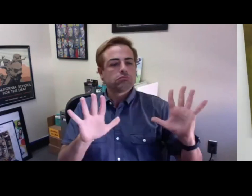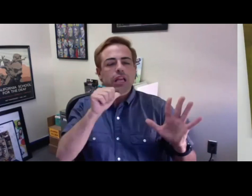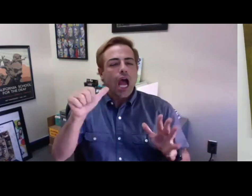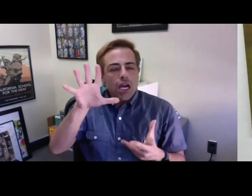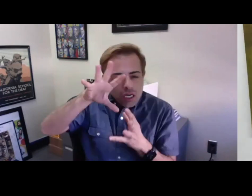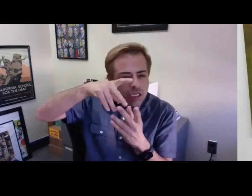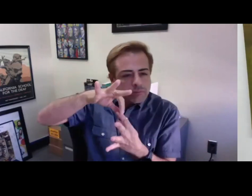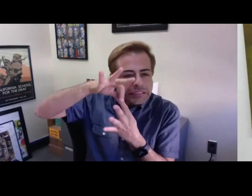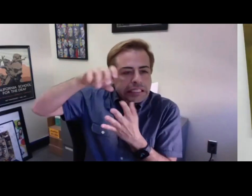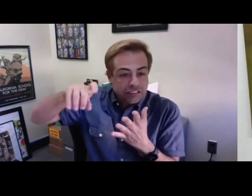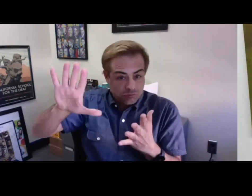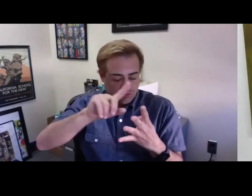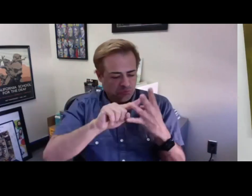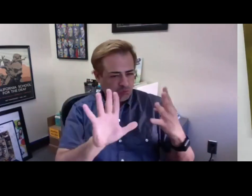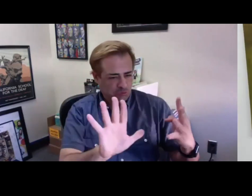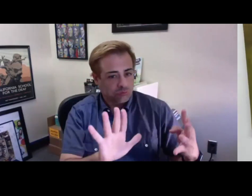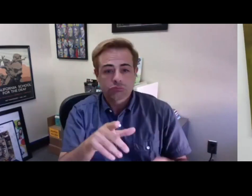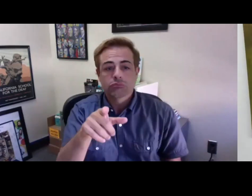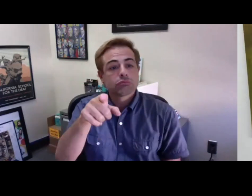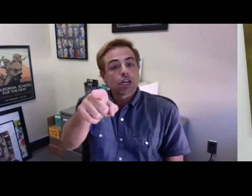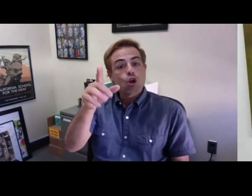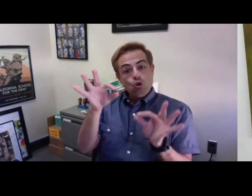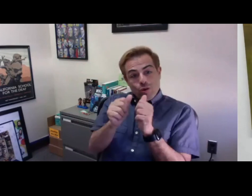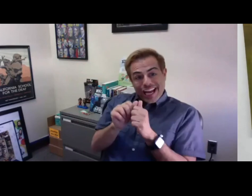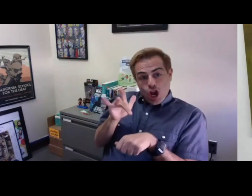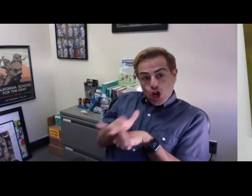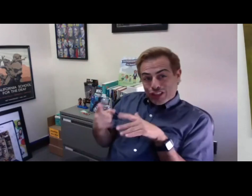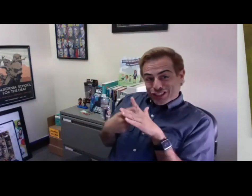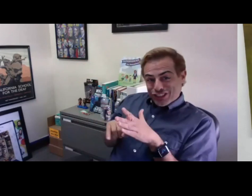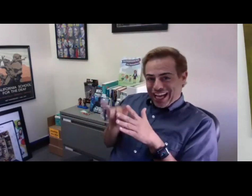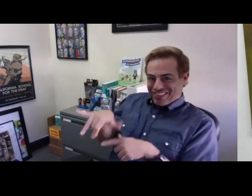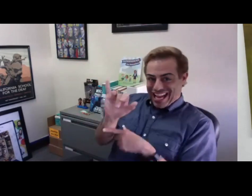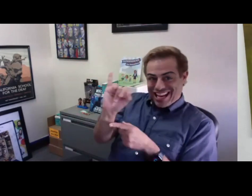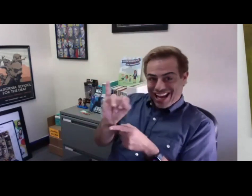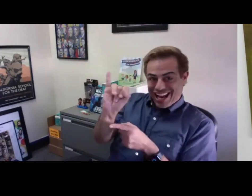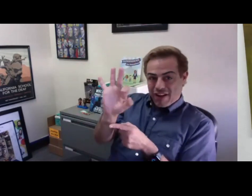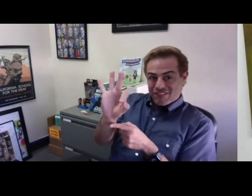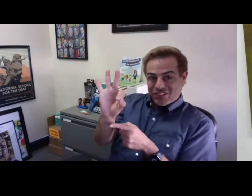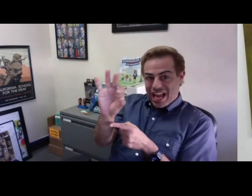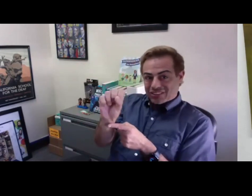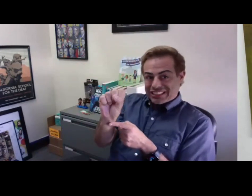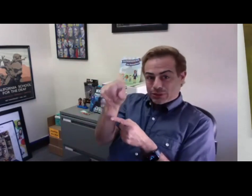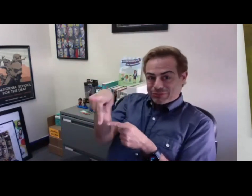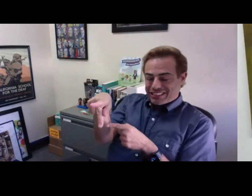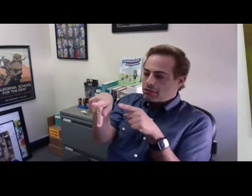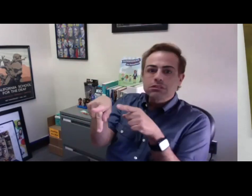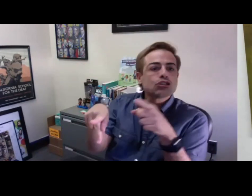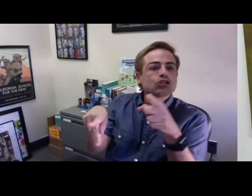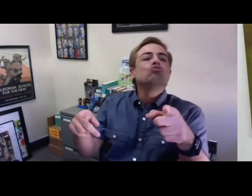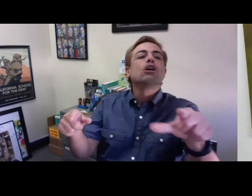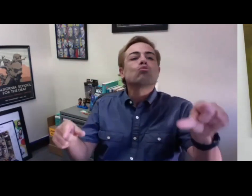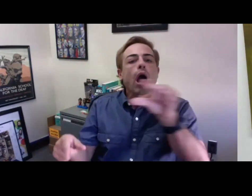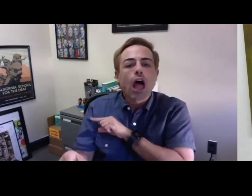math, those kinds of things. There's not like a special need. As far as